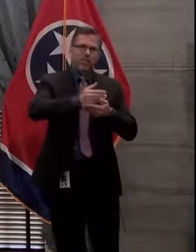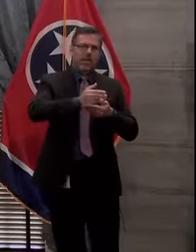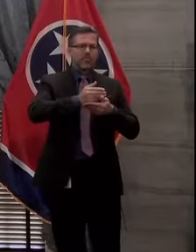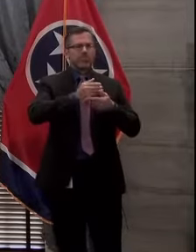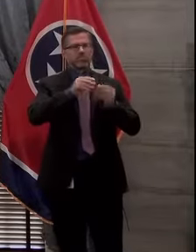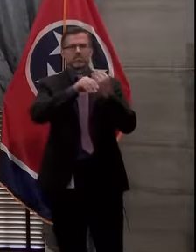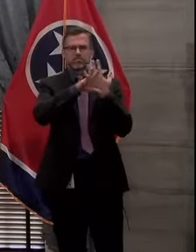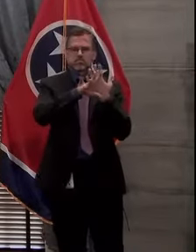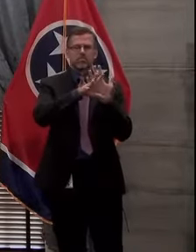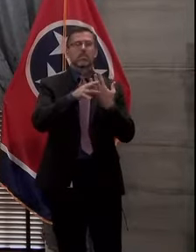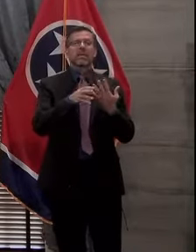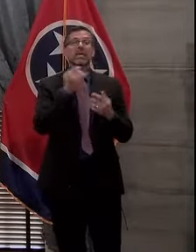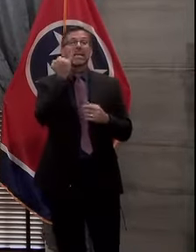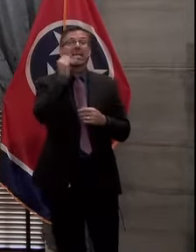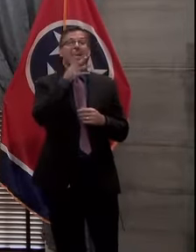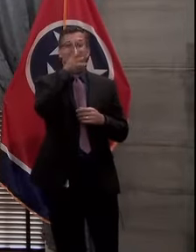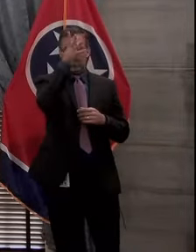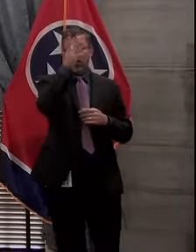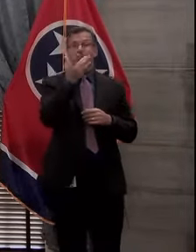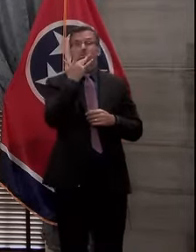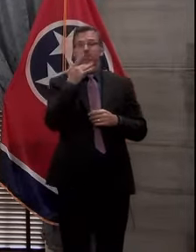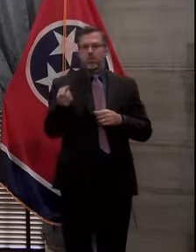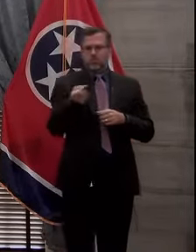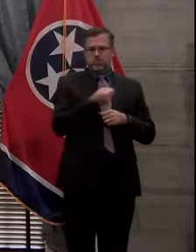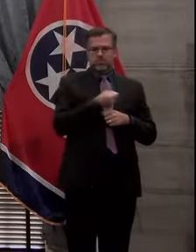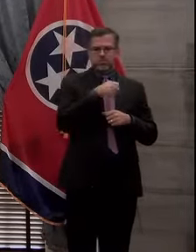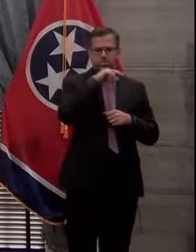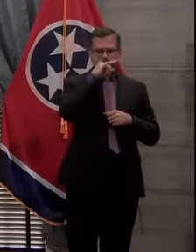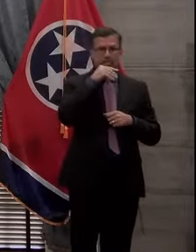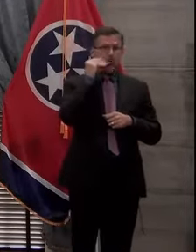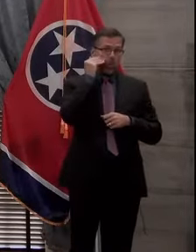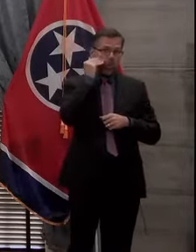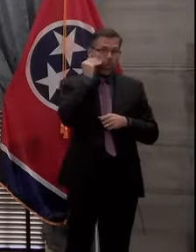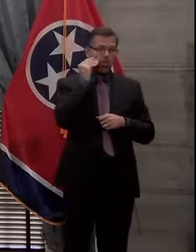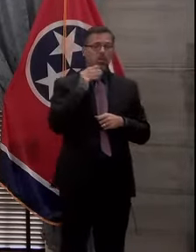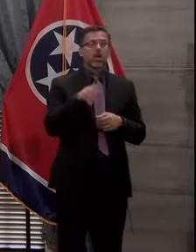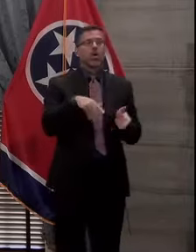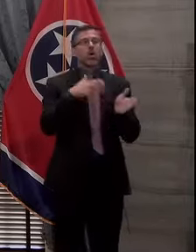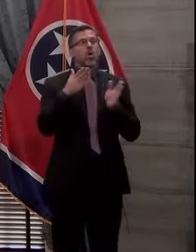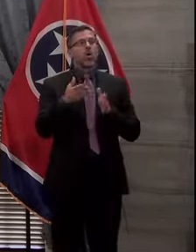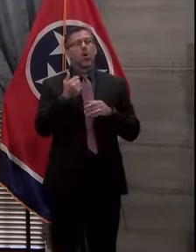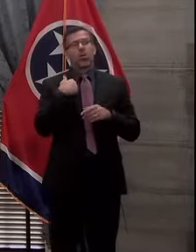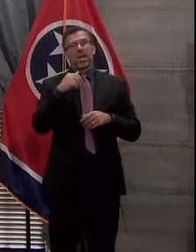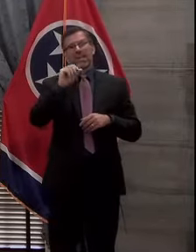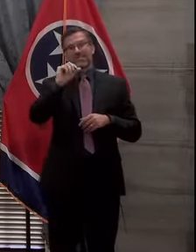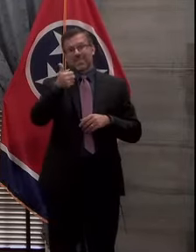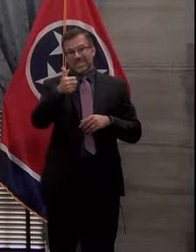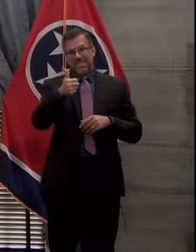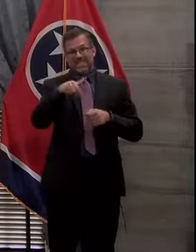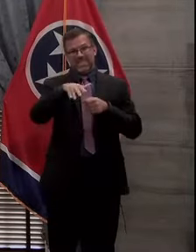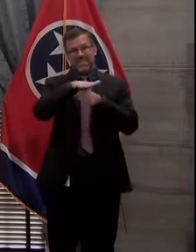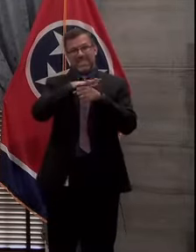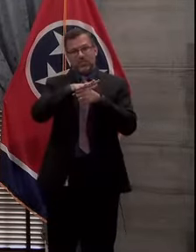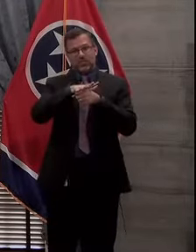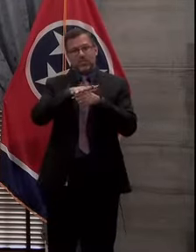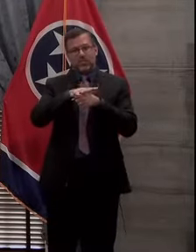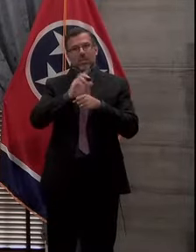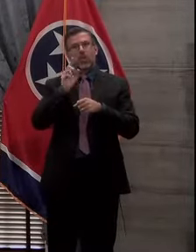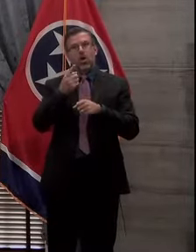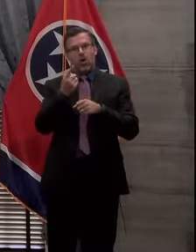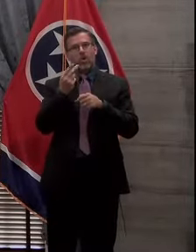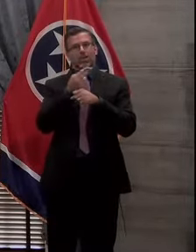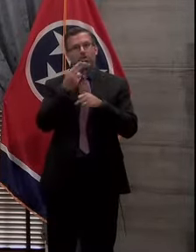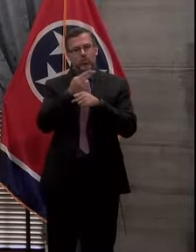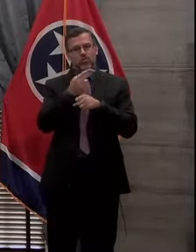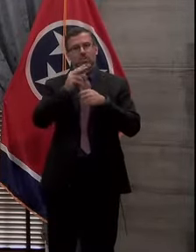have chosen to educate their children in a remote environment, or because that we do have those 10 districts who are educating their children in a remote environment, we